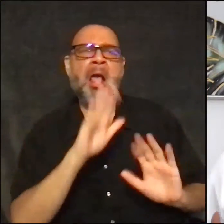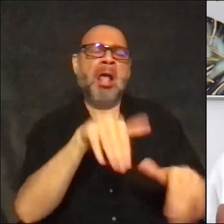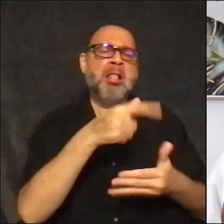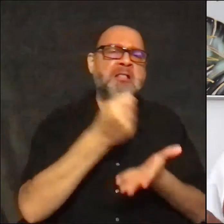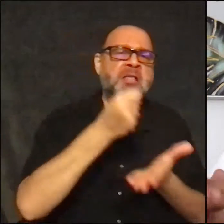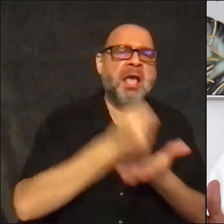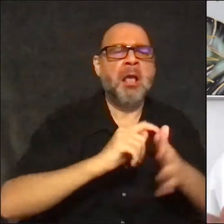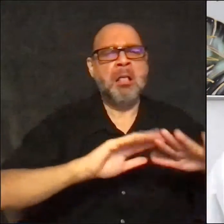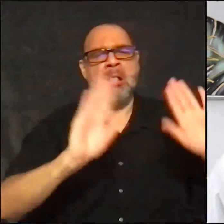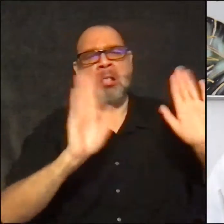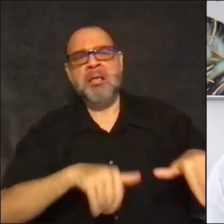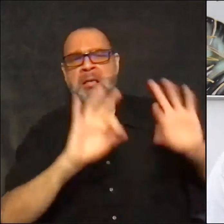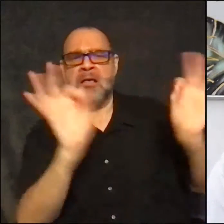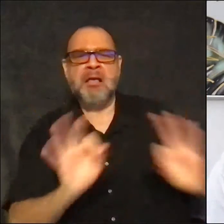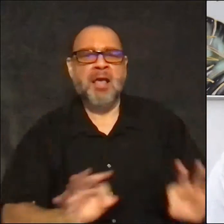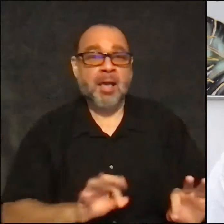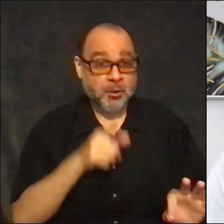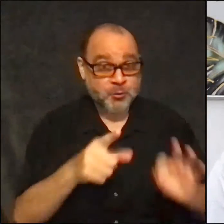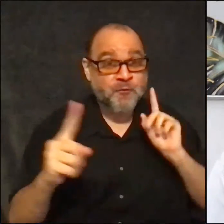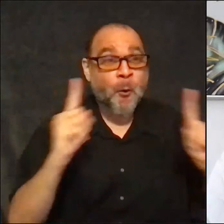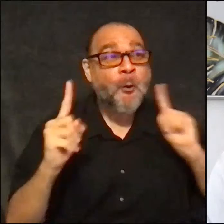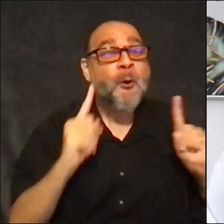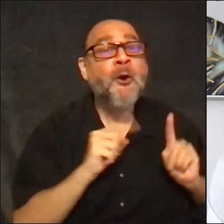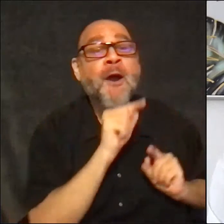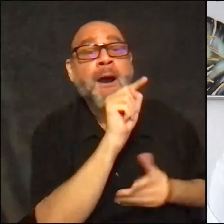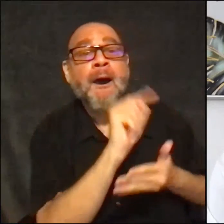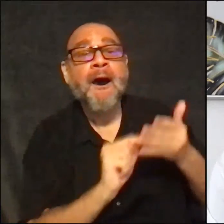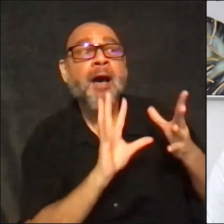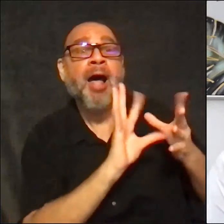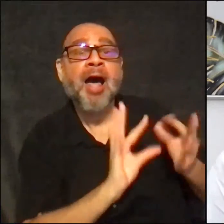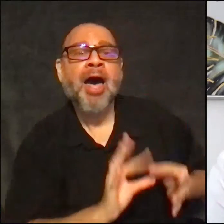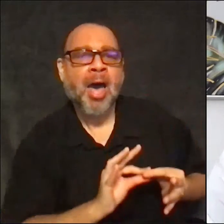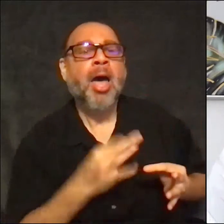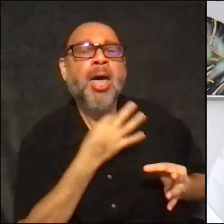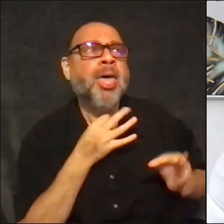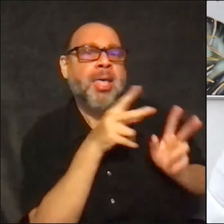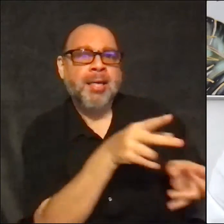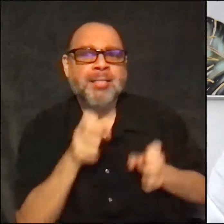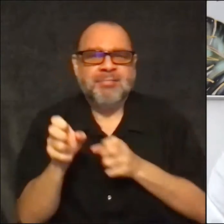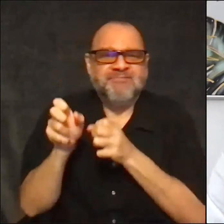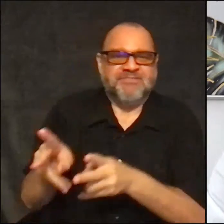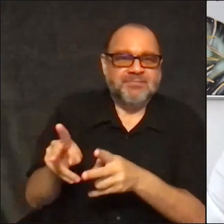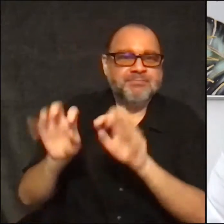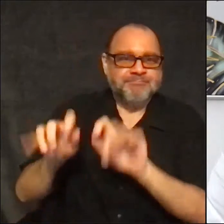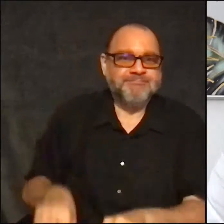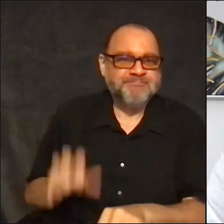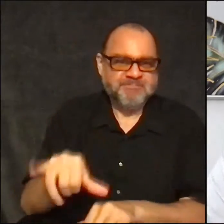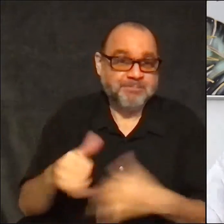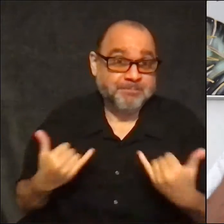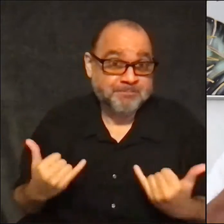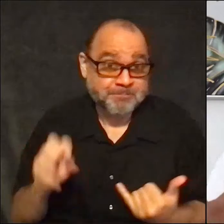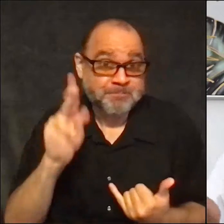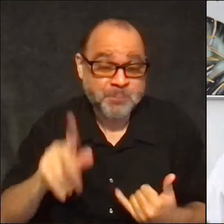brown communities? Please go ahead, drop that into the chat box now. What are some of the stigmas that you've